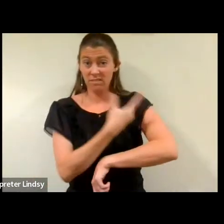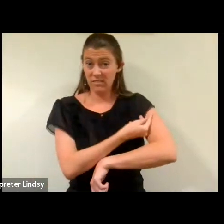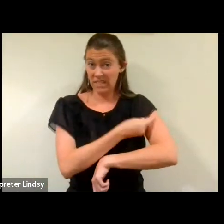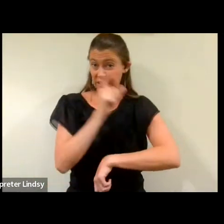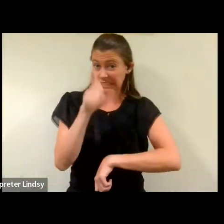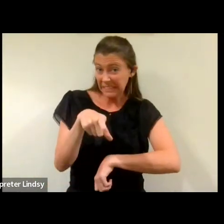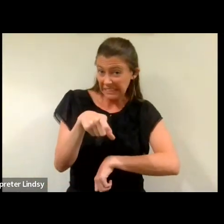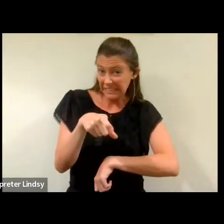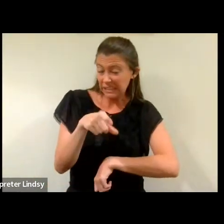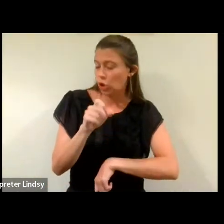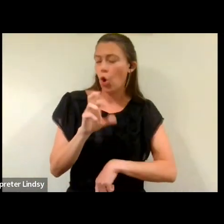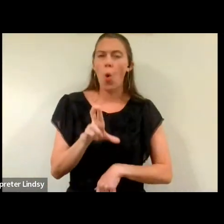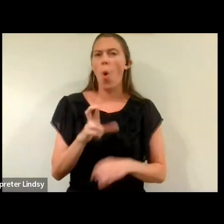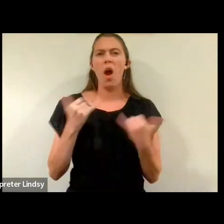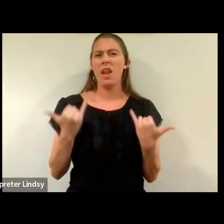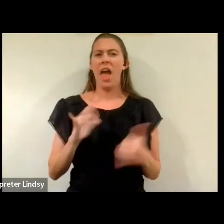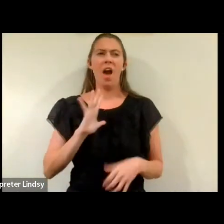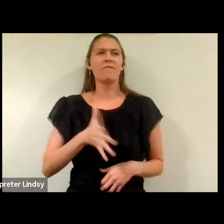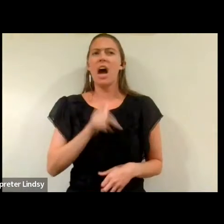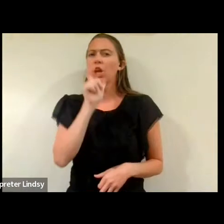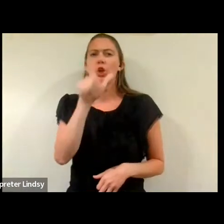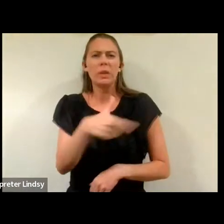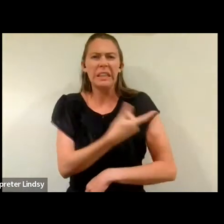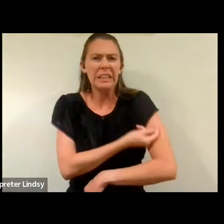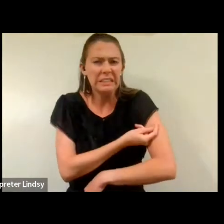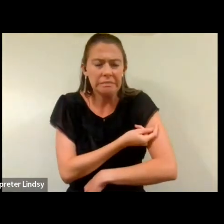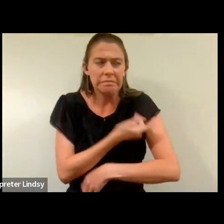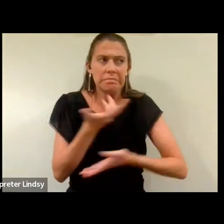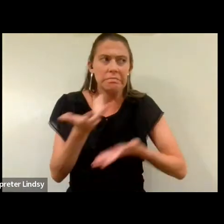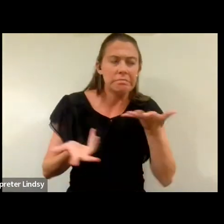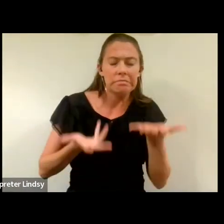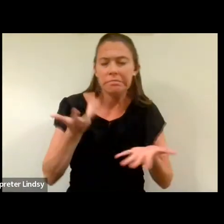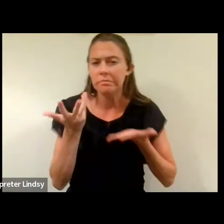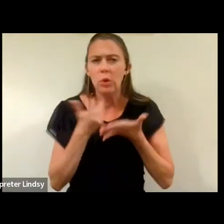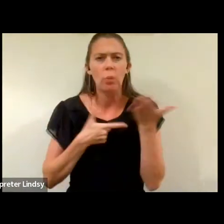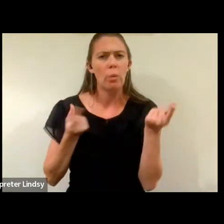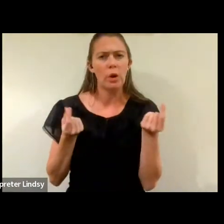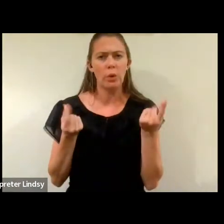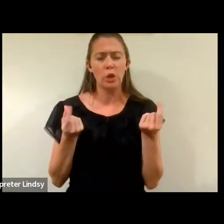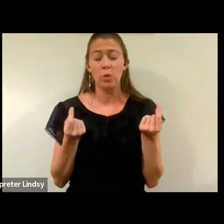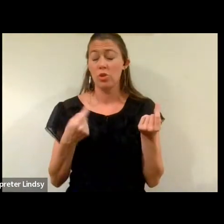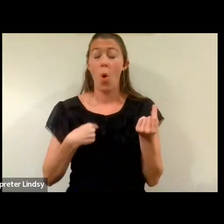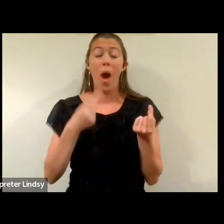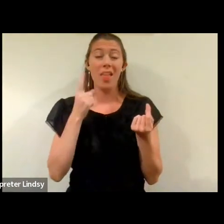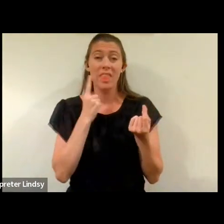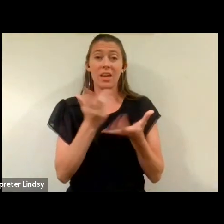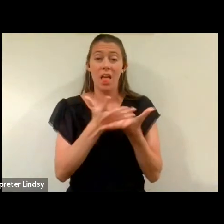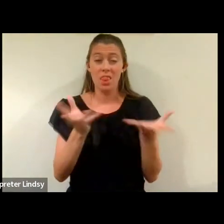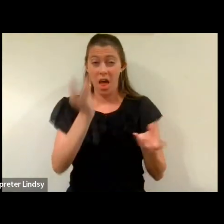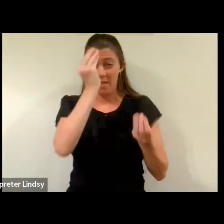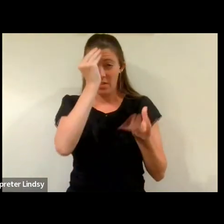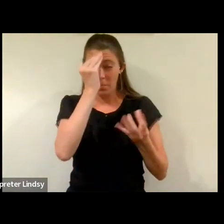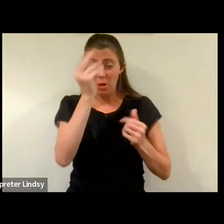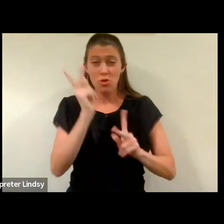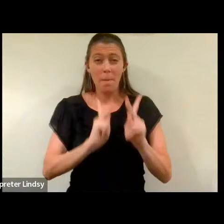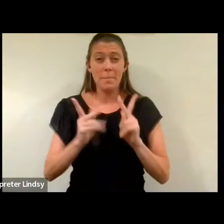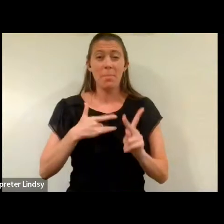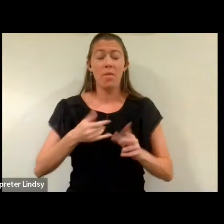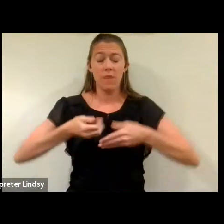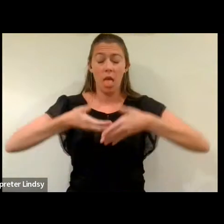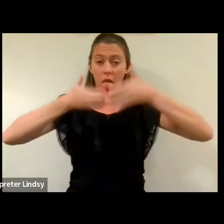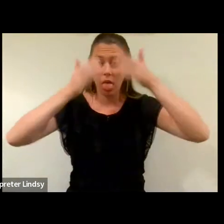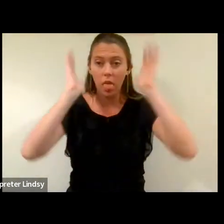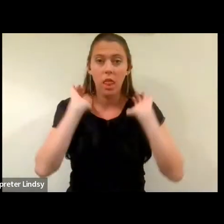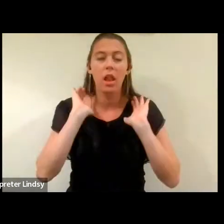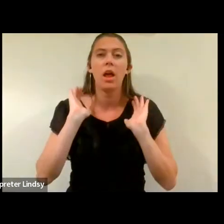get vaccinated? And I think it's just been a lot of overload. So I know we've talked about exhaustion, but